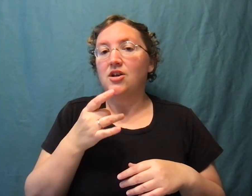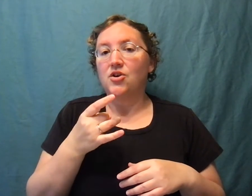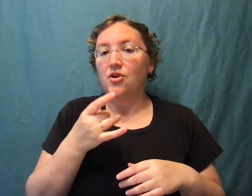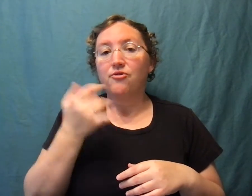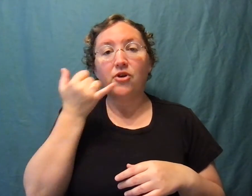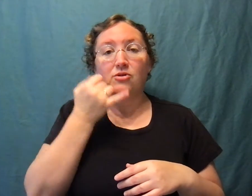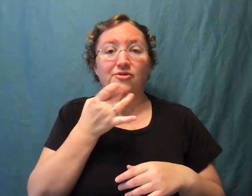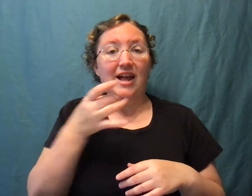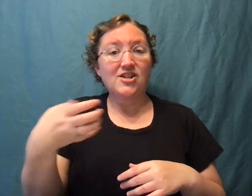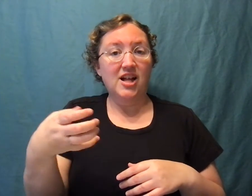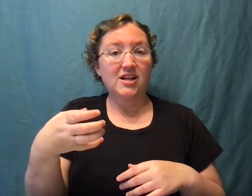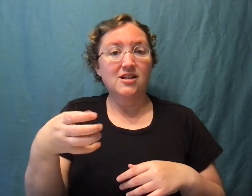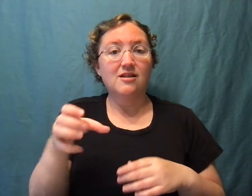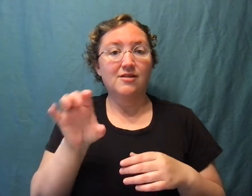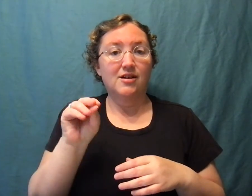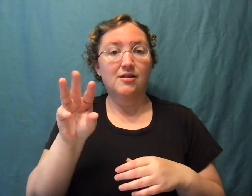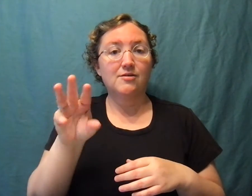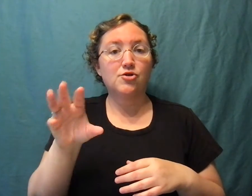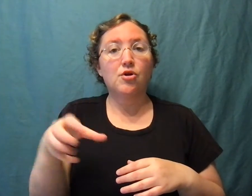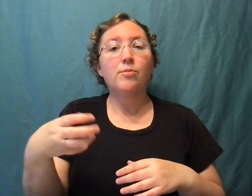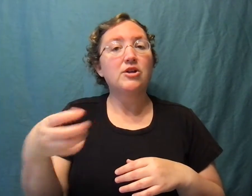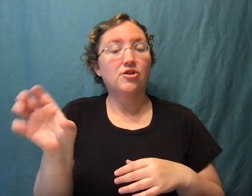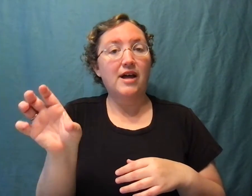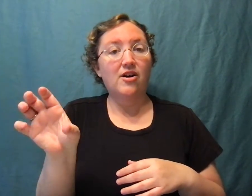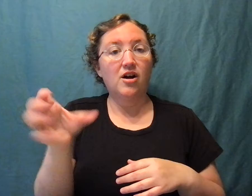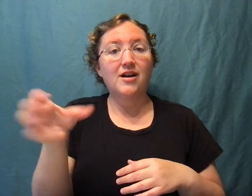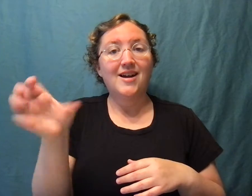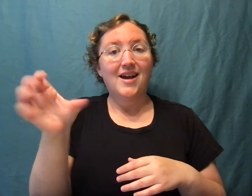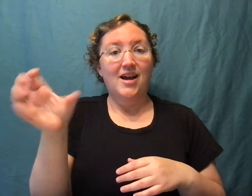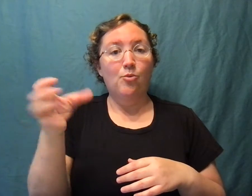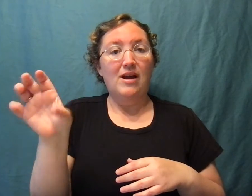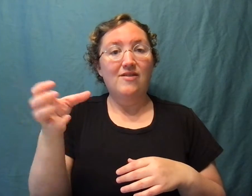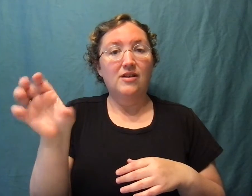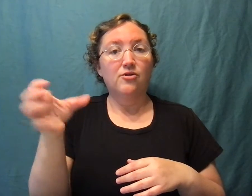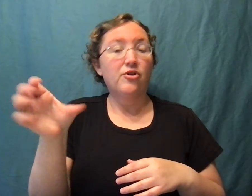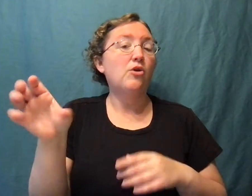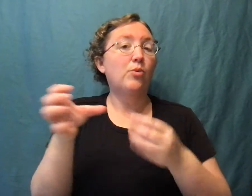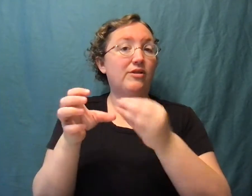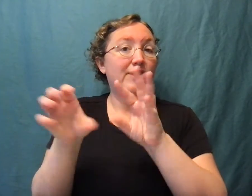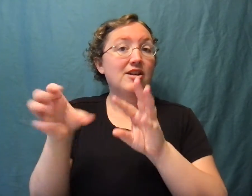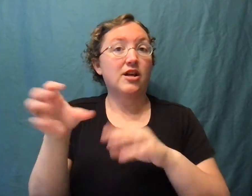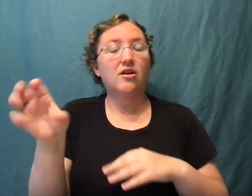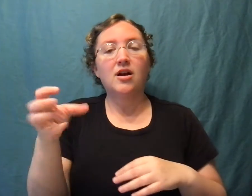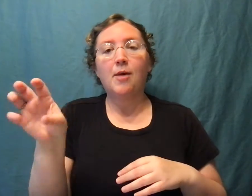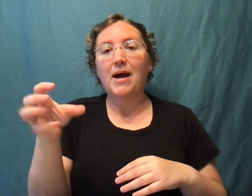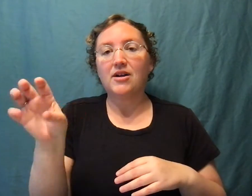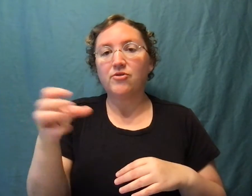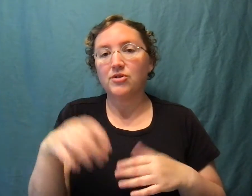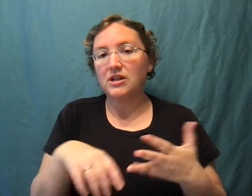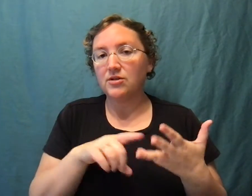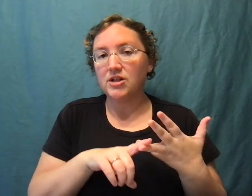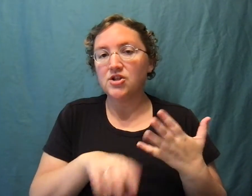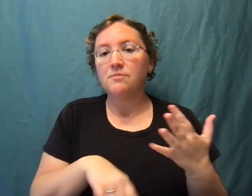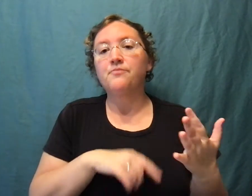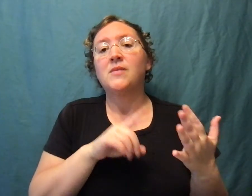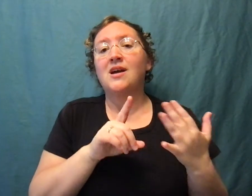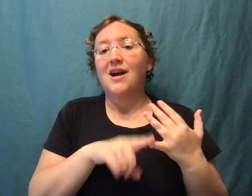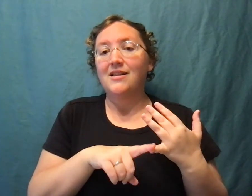your phone's flashlight, the strobe, and turn that on and waving your phone with the flashlight on back and forth to get their attention. And the